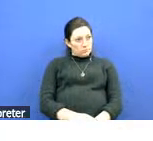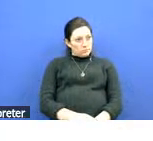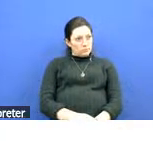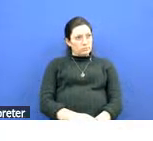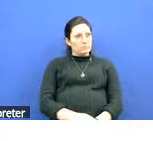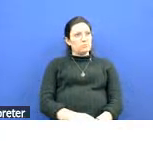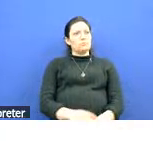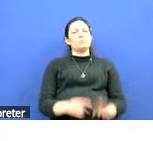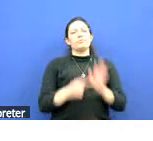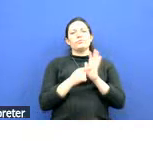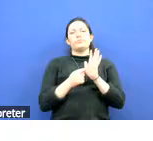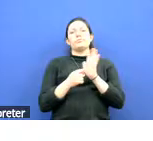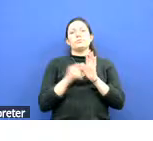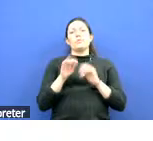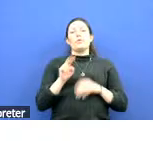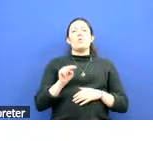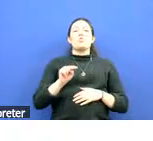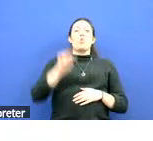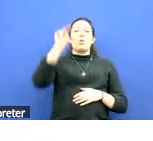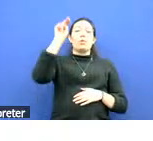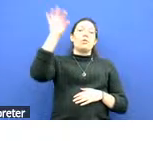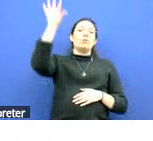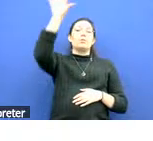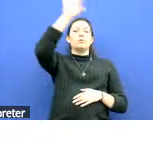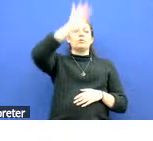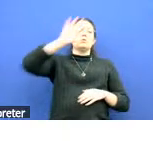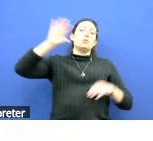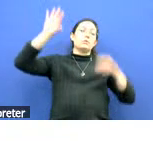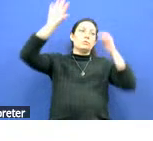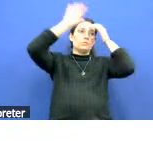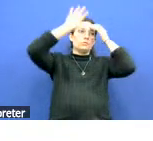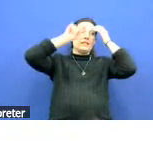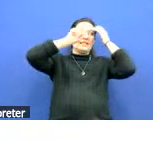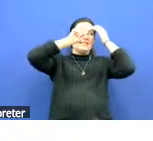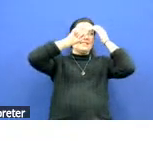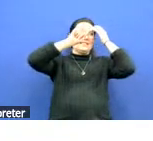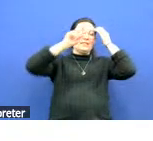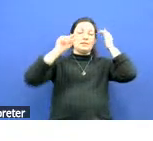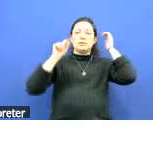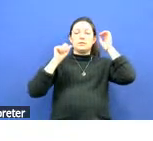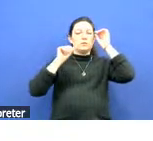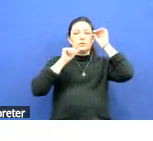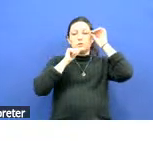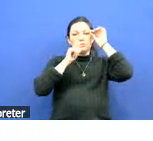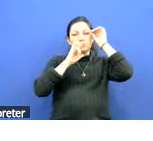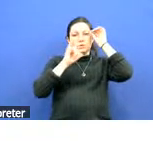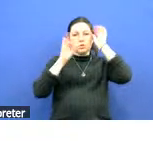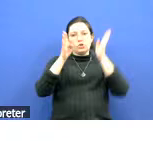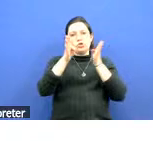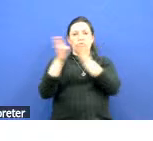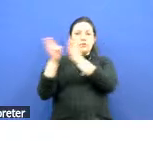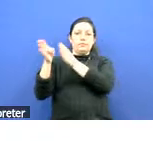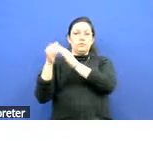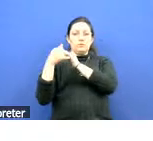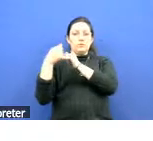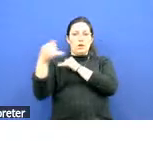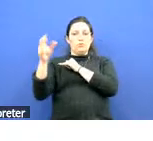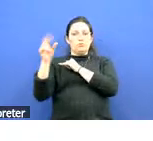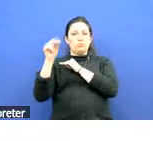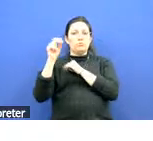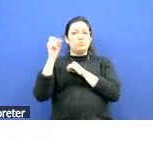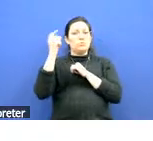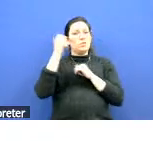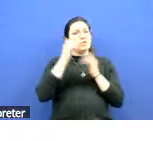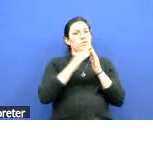This is an example on the north end of the project, the far north. This is not truly a shift in the lines. The town somehow came